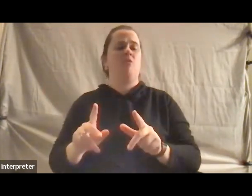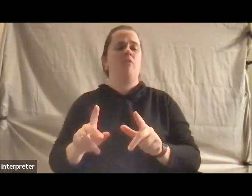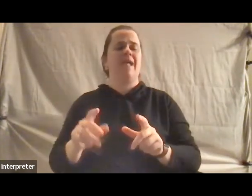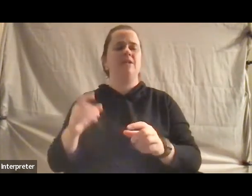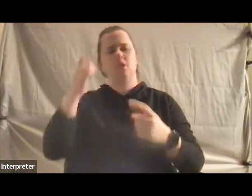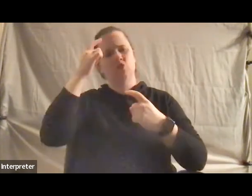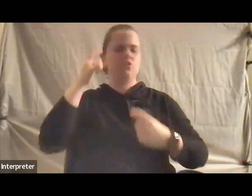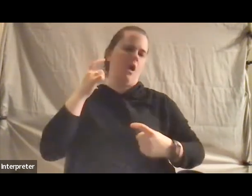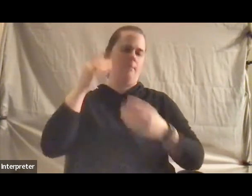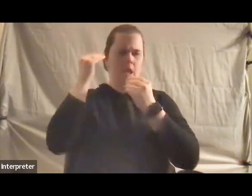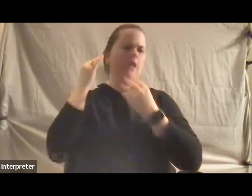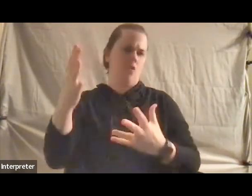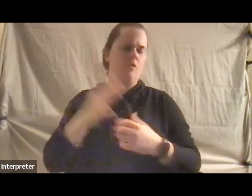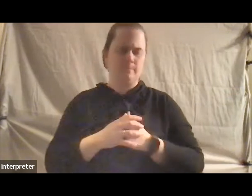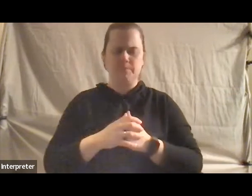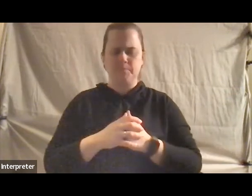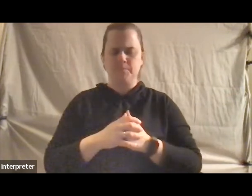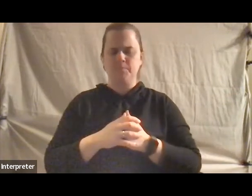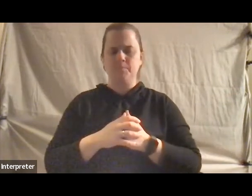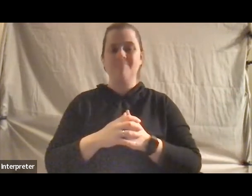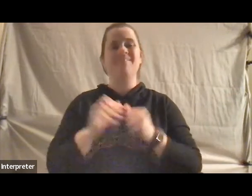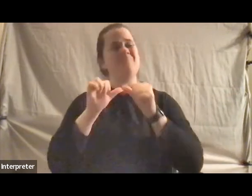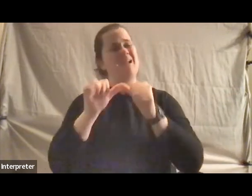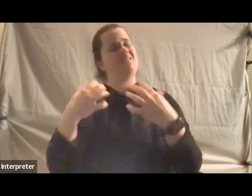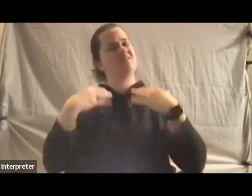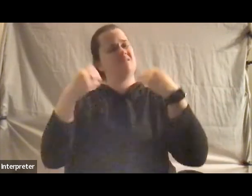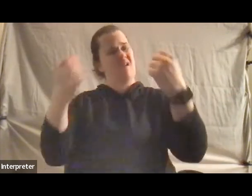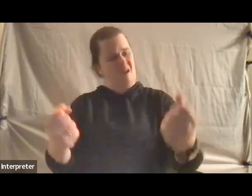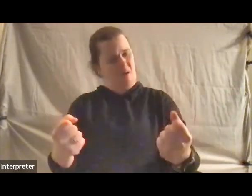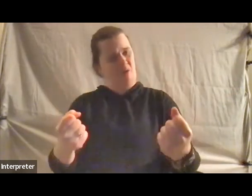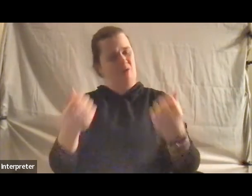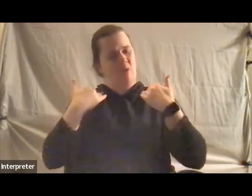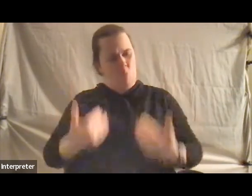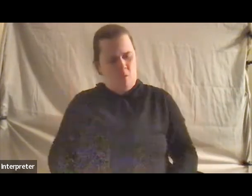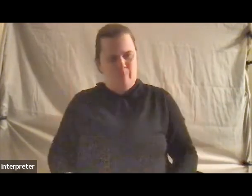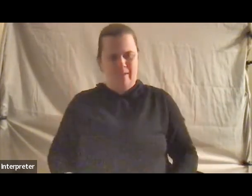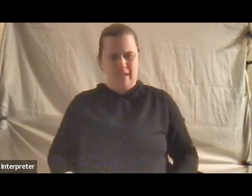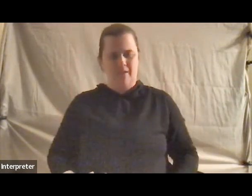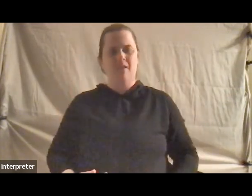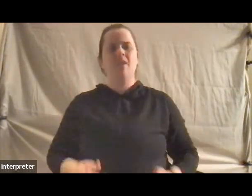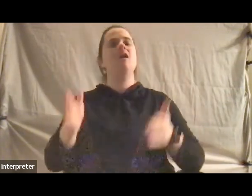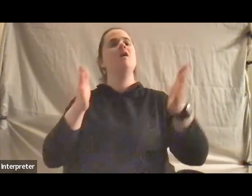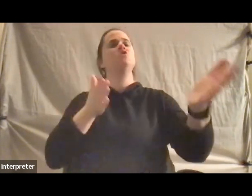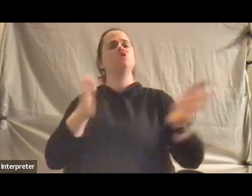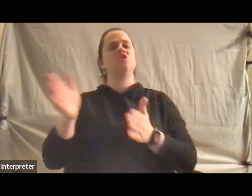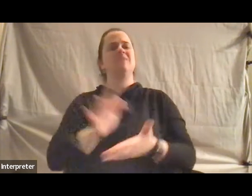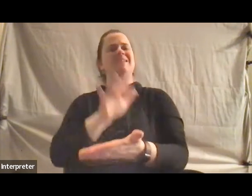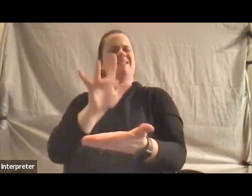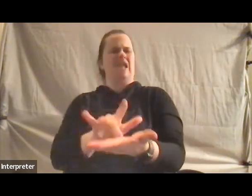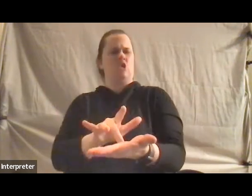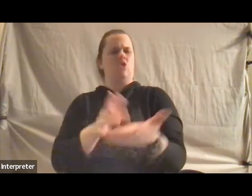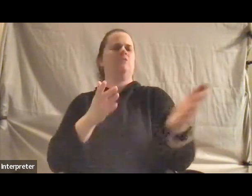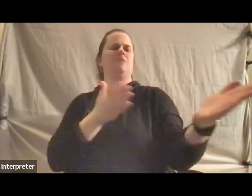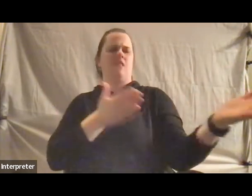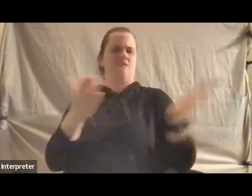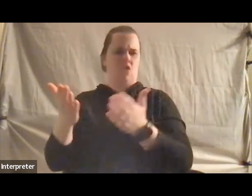trauma-informed. This keeps the health and well-being of all persons at the center of service delivery. It builds our